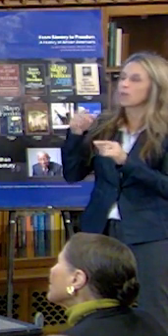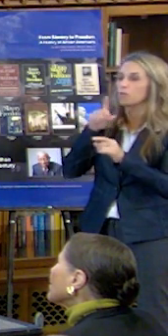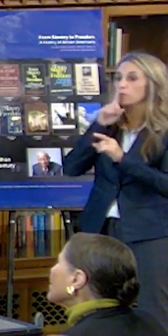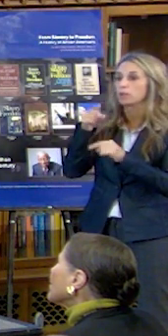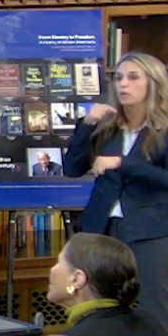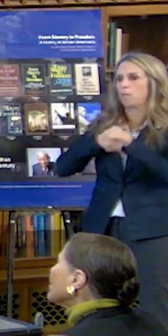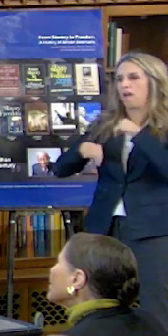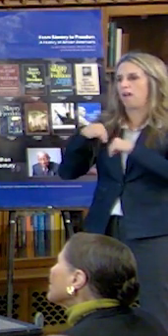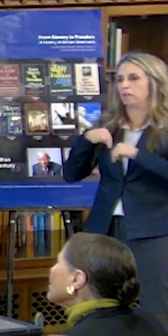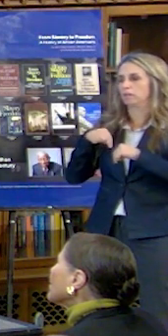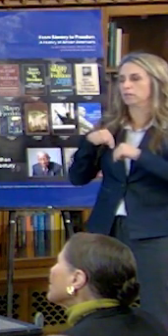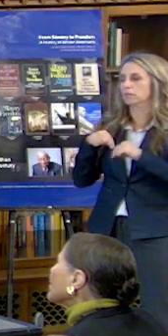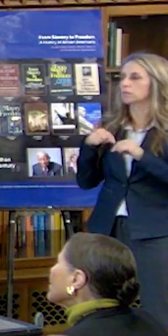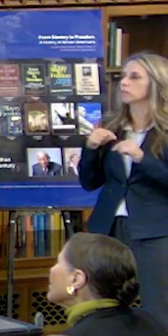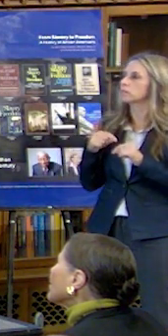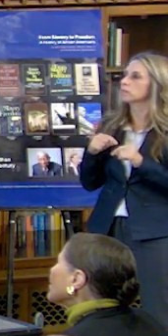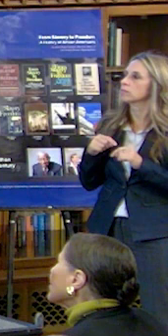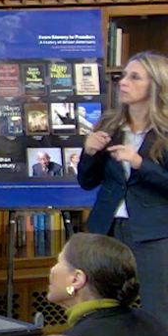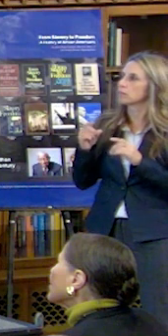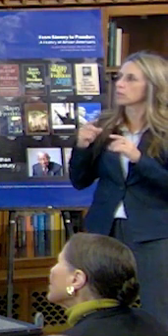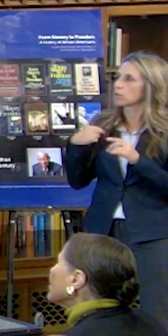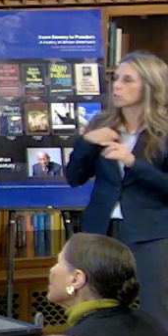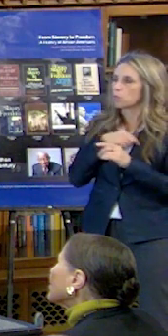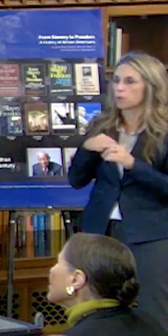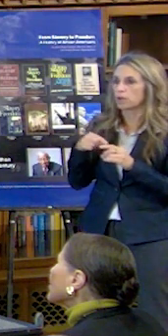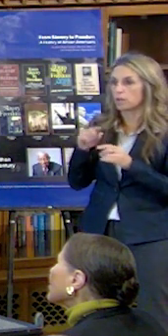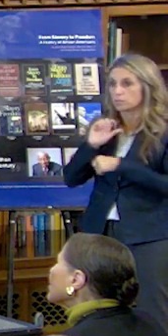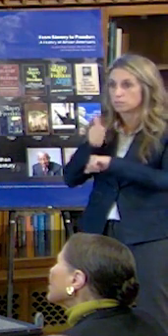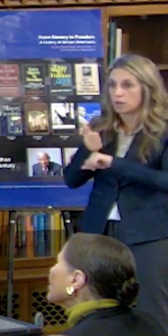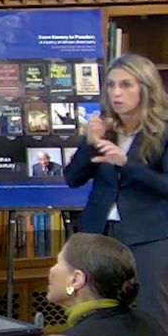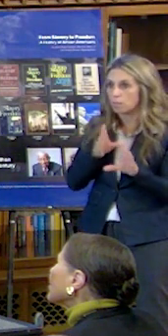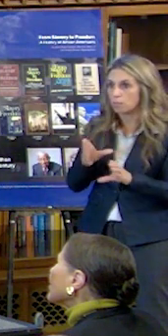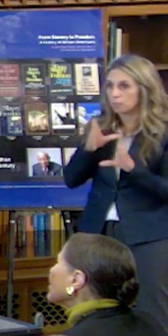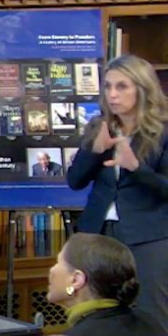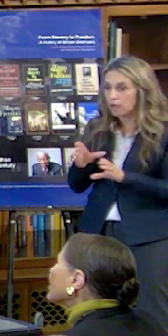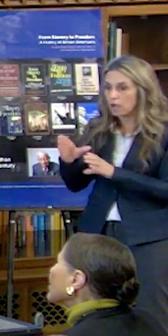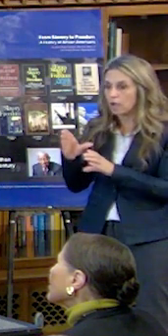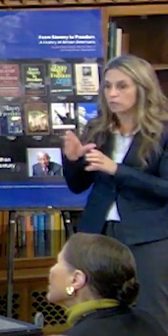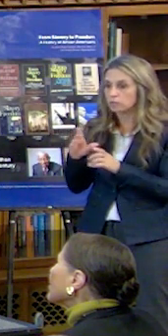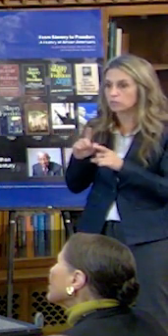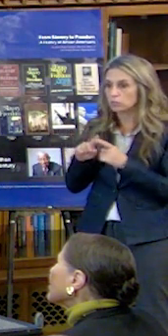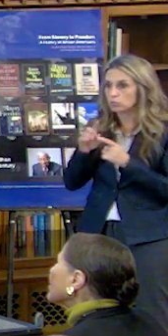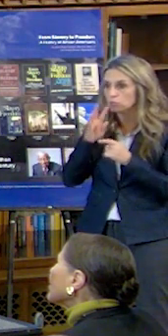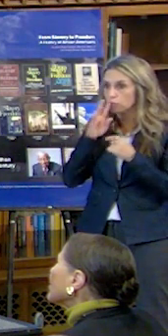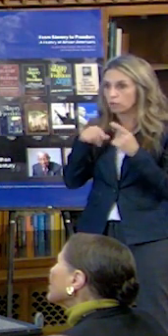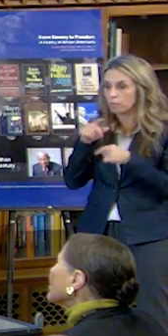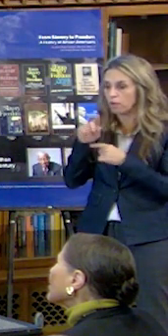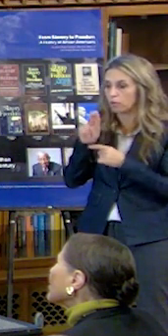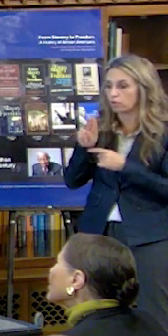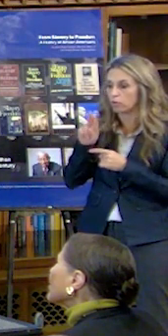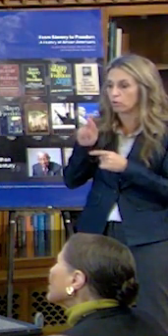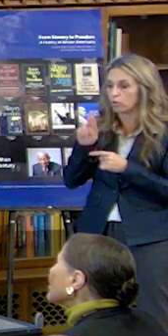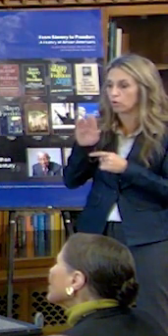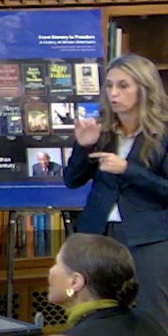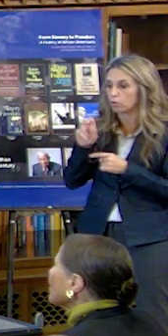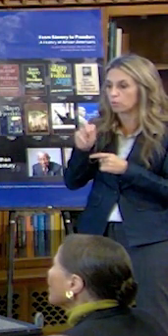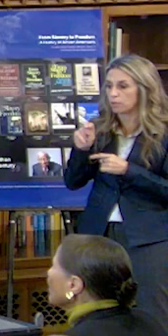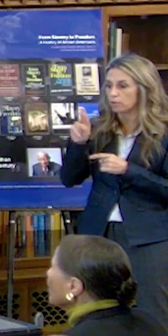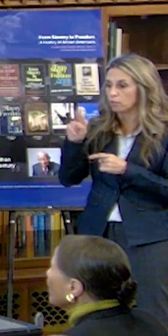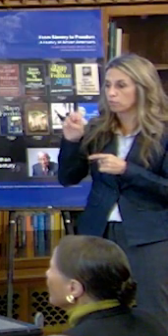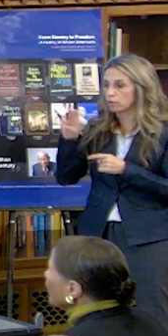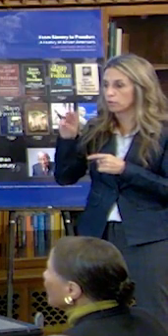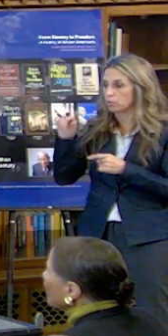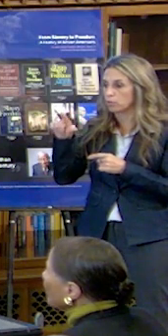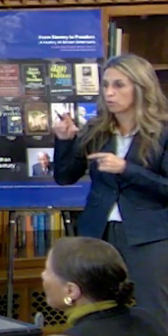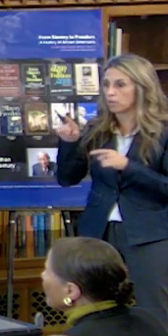backstory um as plans were being developed to initiate of Ral at the same time the governor l